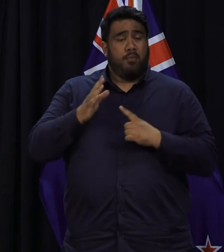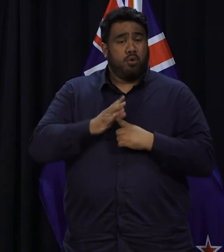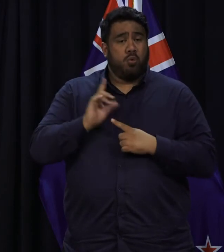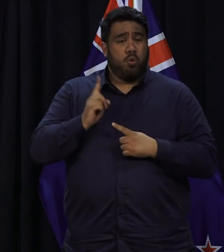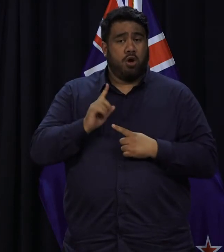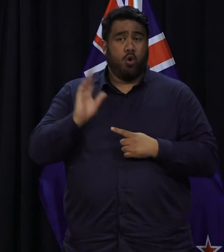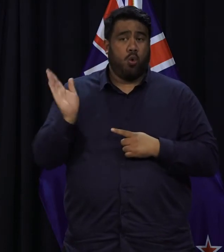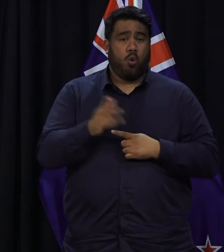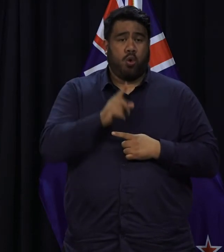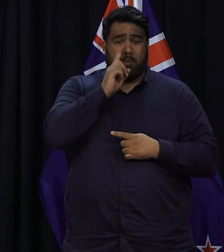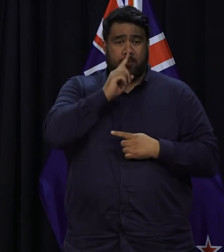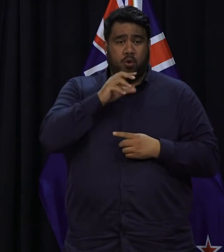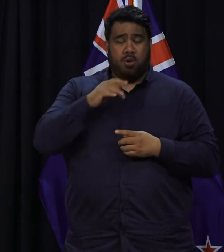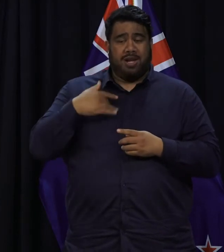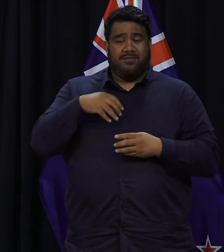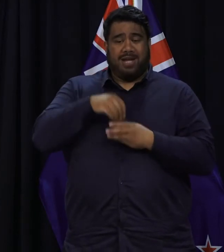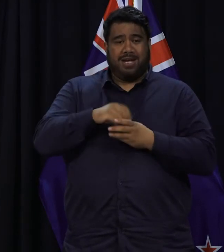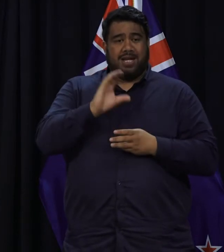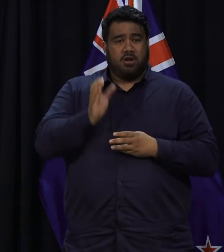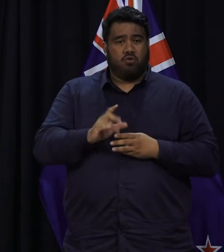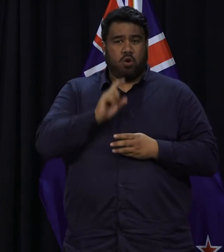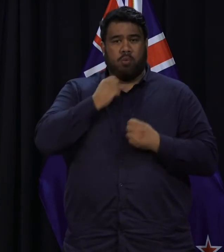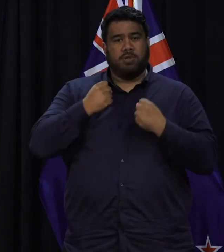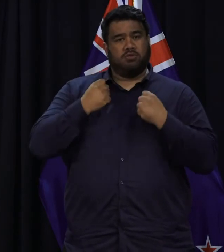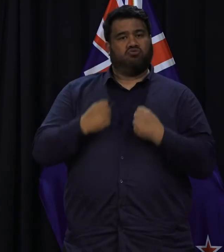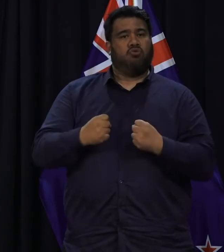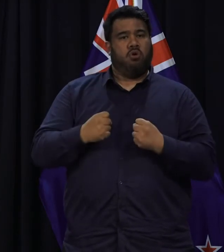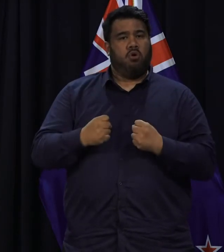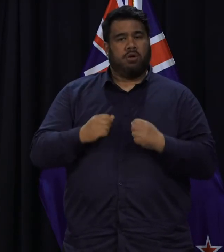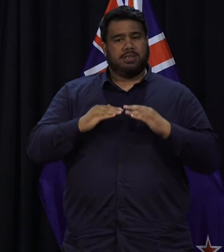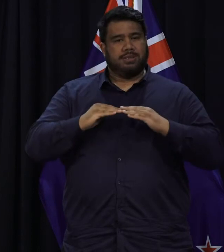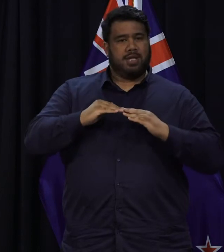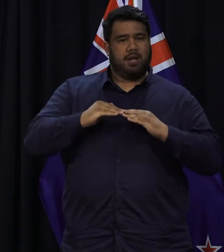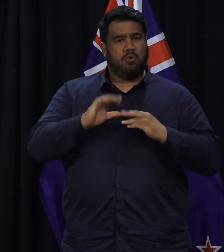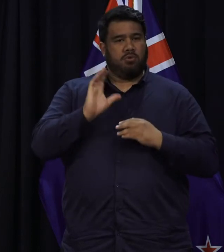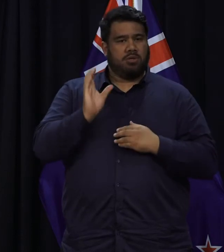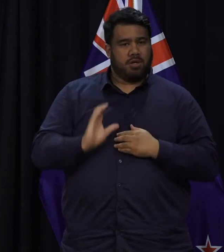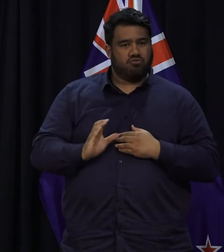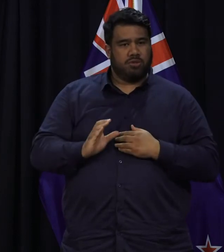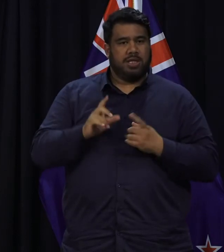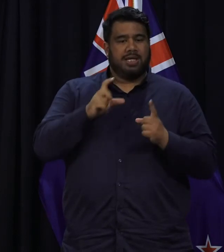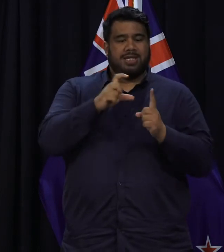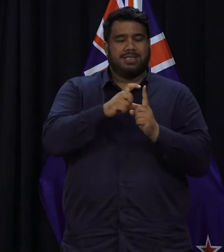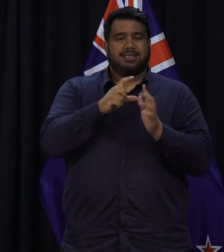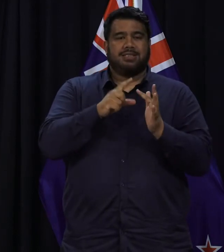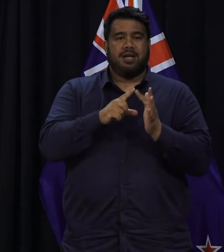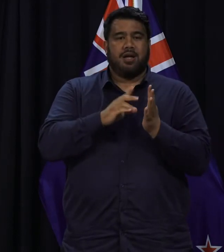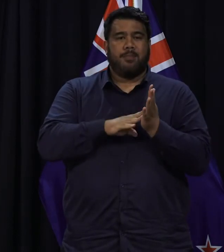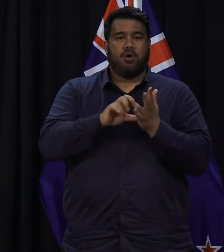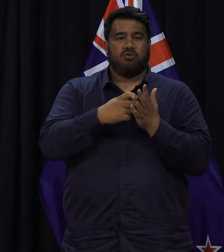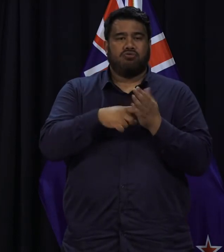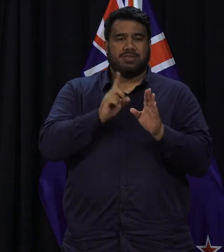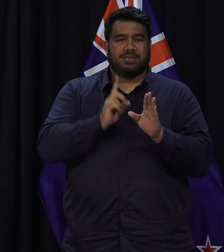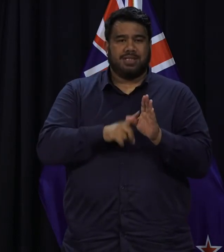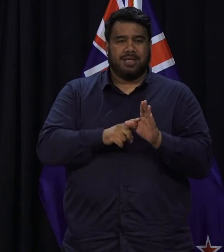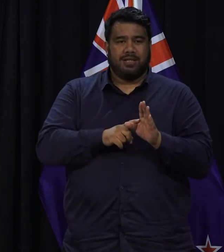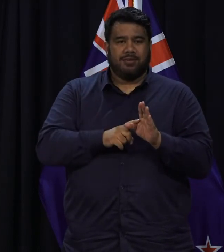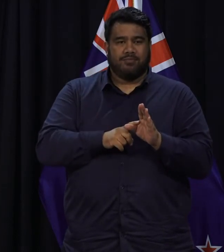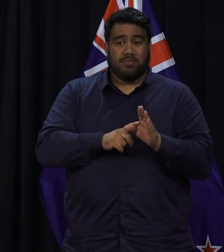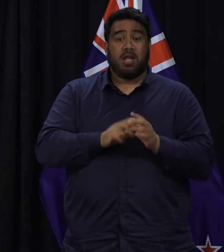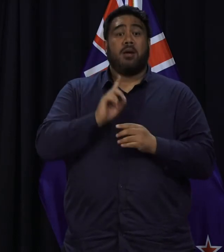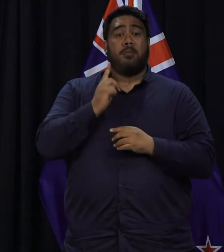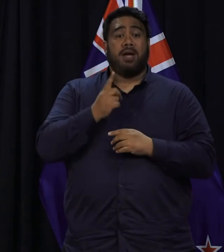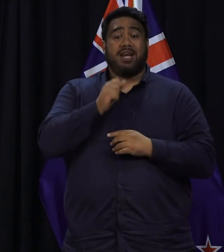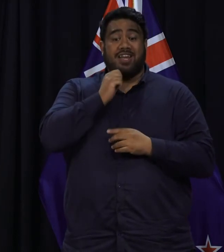stable democracies. And they flourish when people support and believe in their democracy and their institutions. When